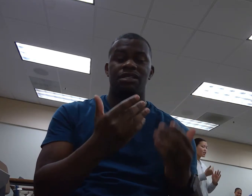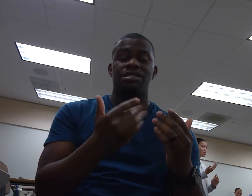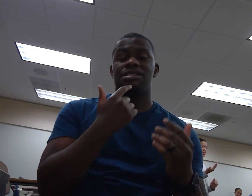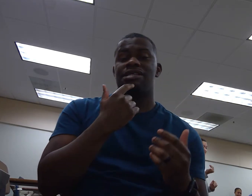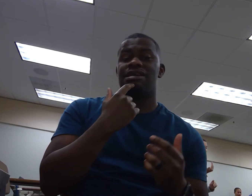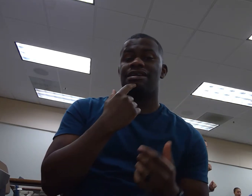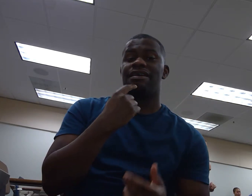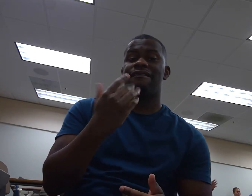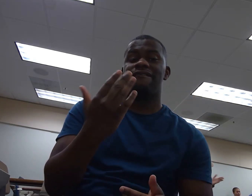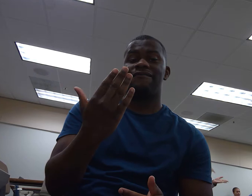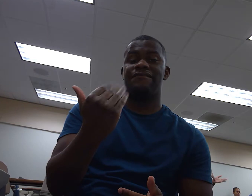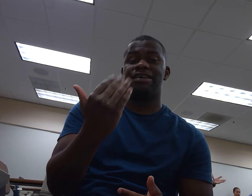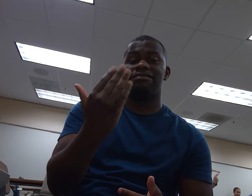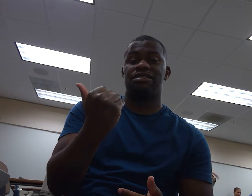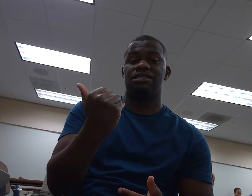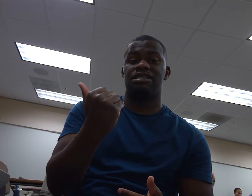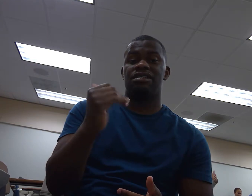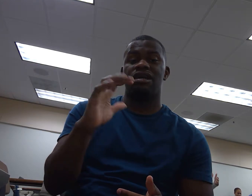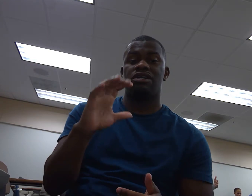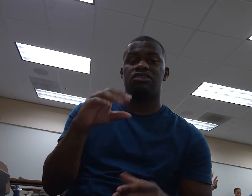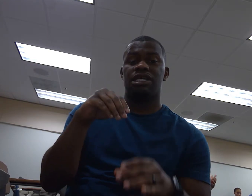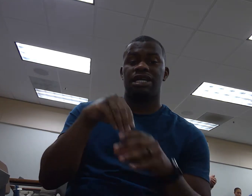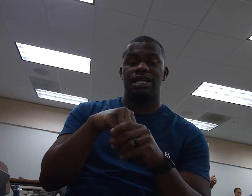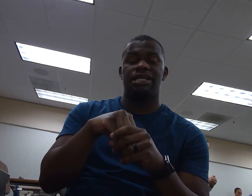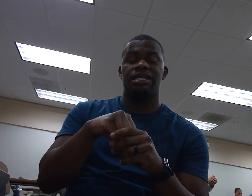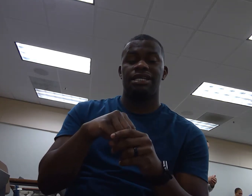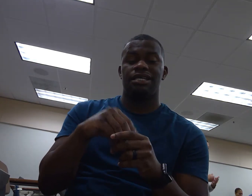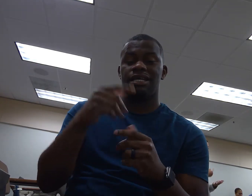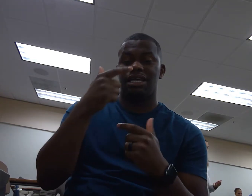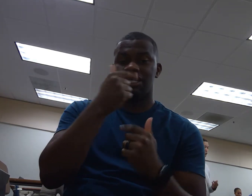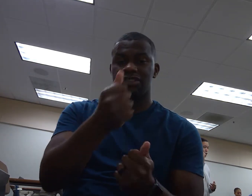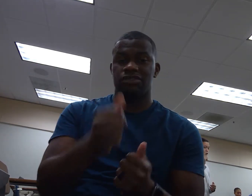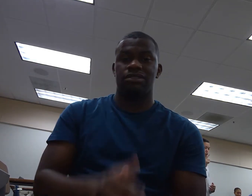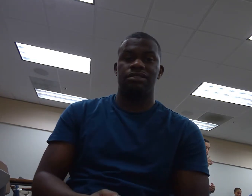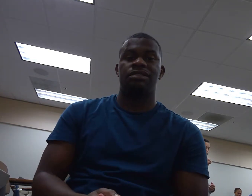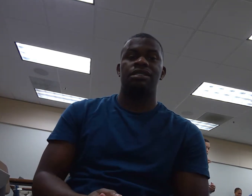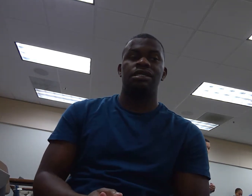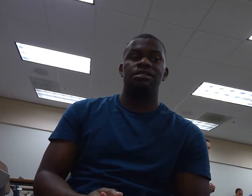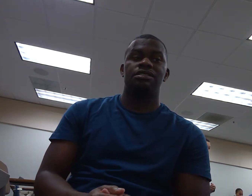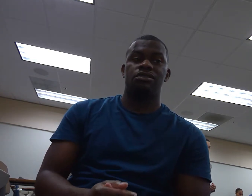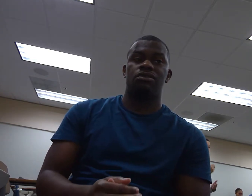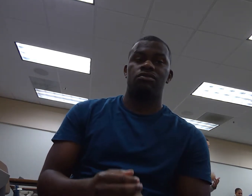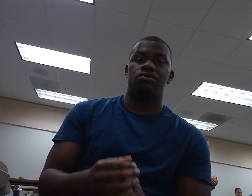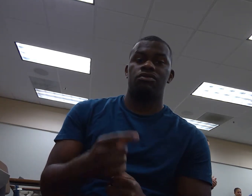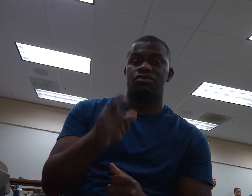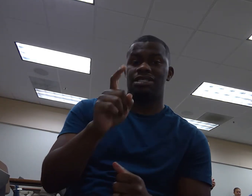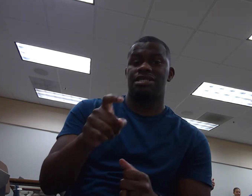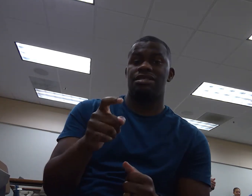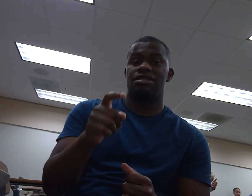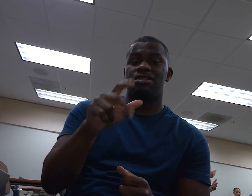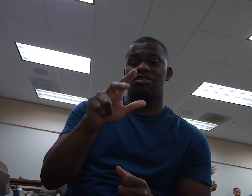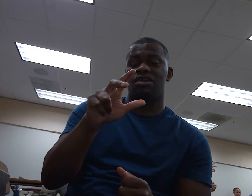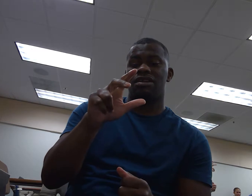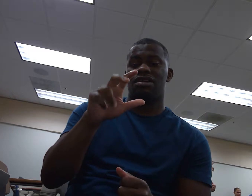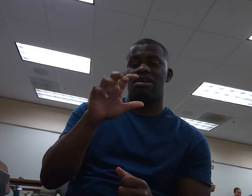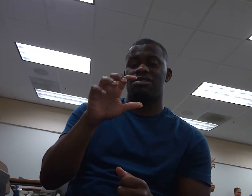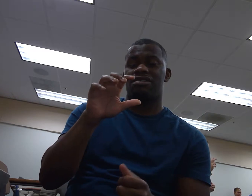interest and $300 to actually pay down your loan, to actually pay down this $300,000 loan. And then as that